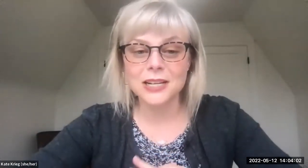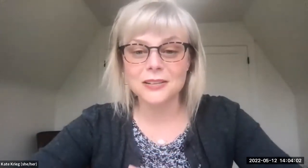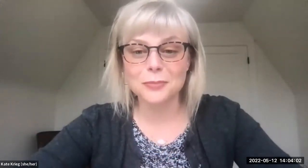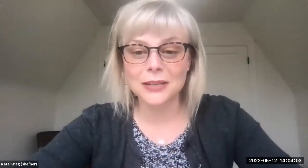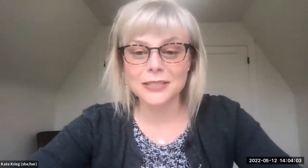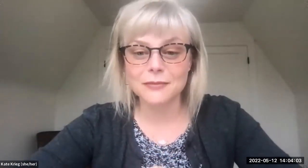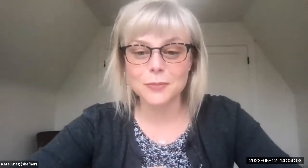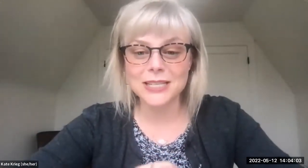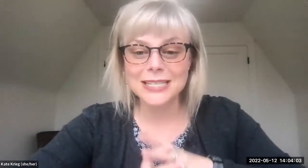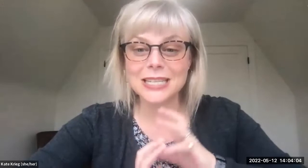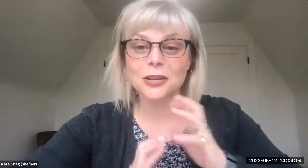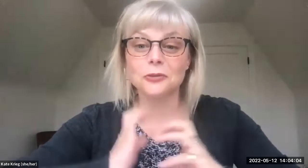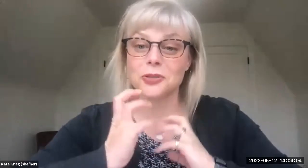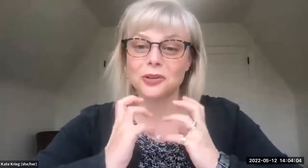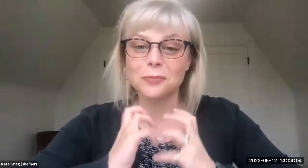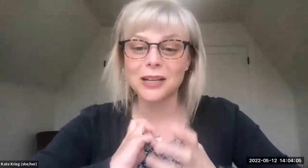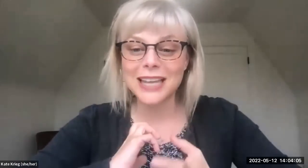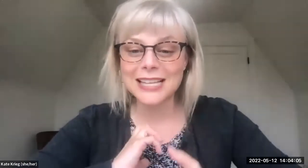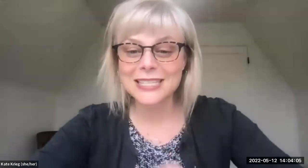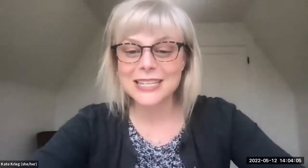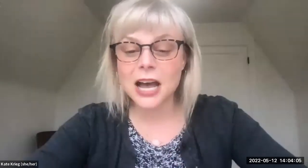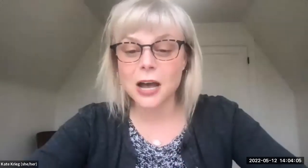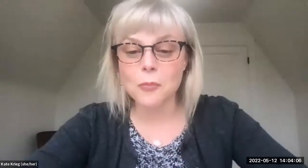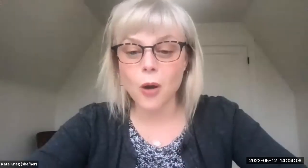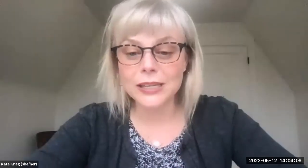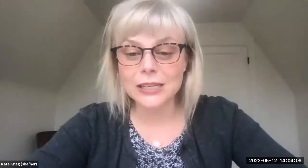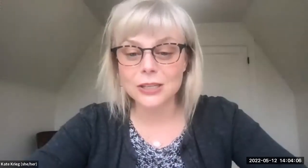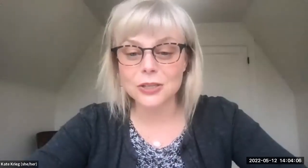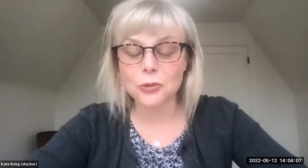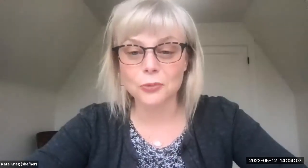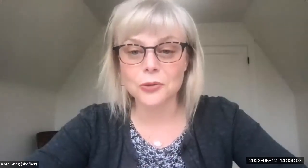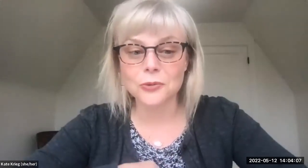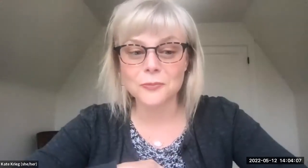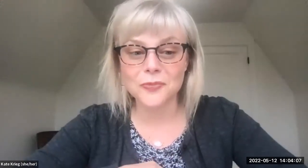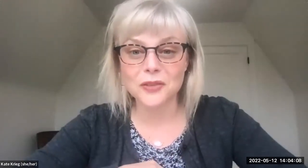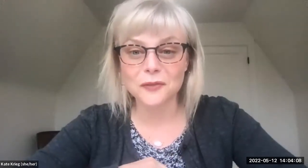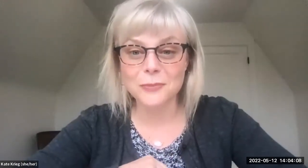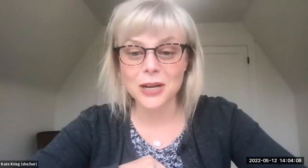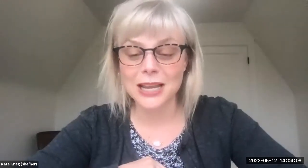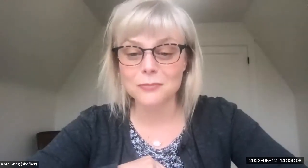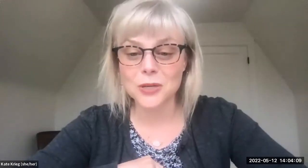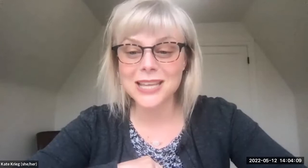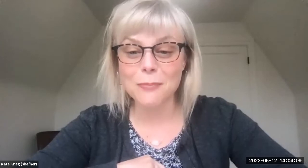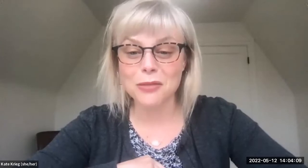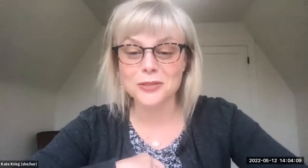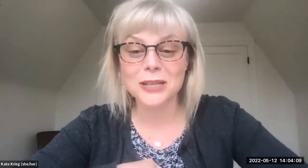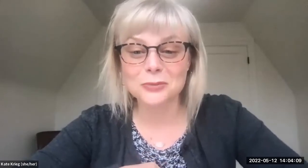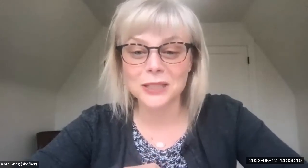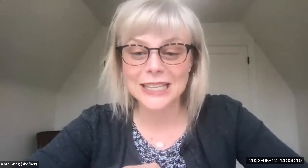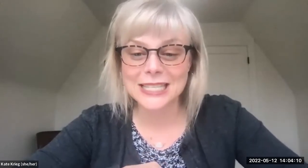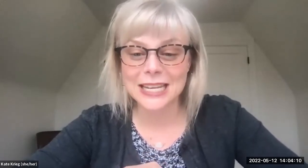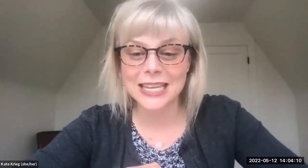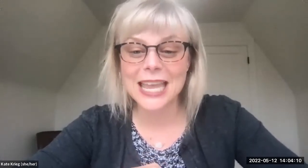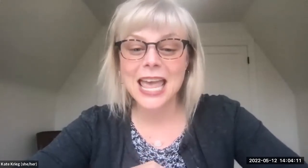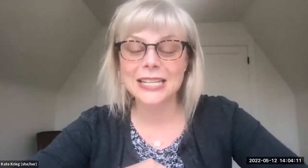seen here, the panelists of the BSTT, go through a sort of podcast walking you through the framework in more depth. So that's